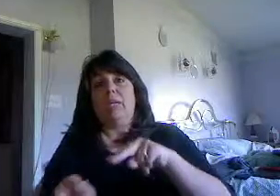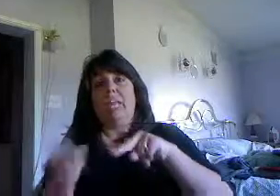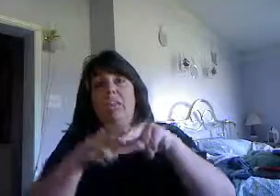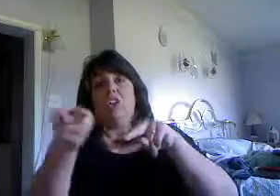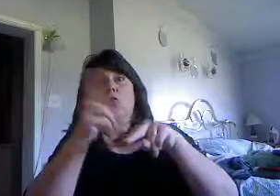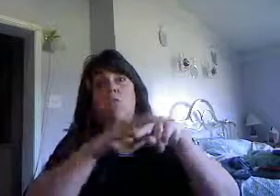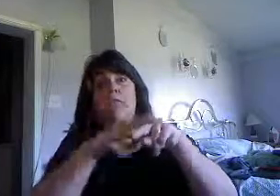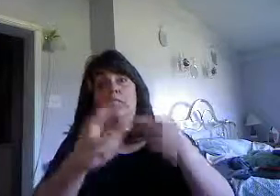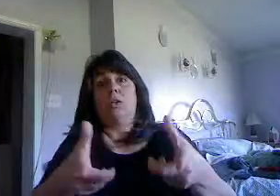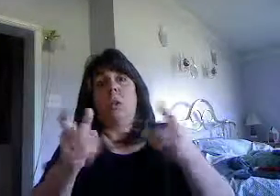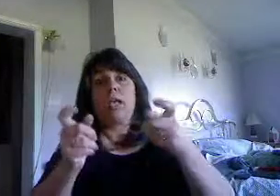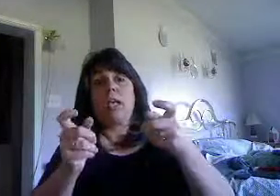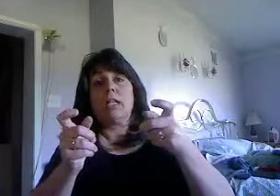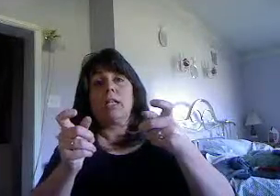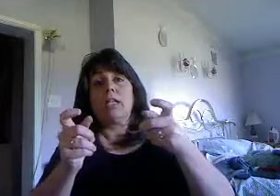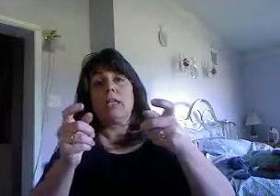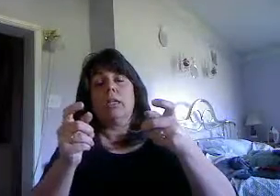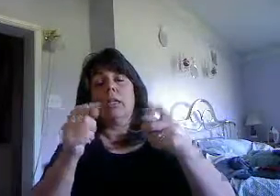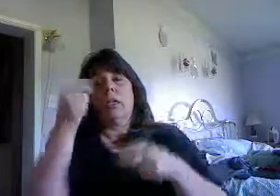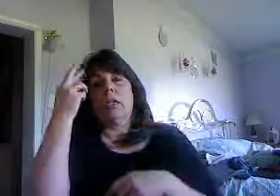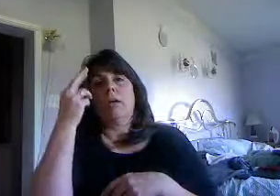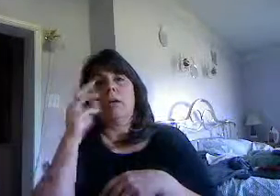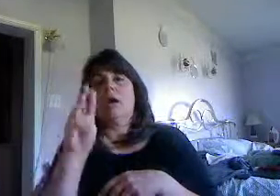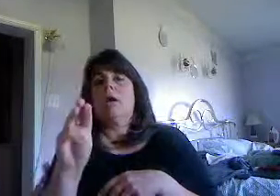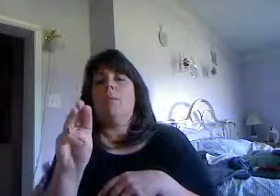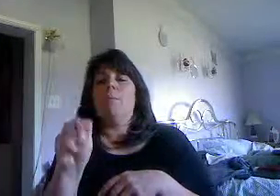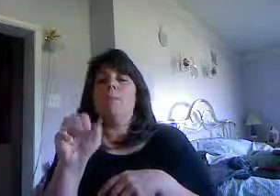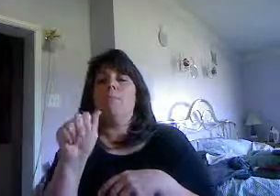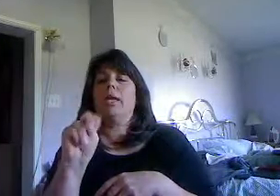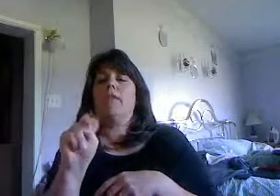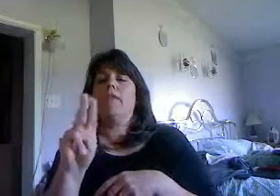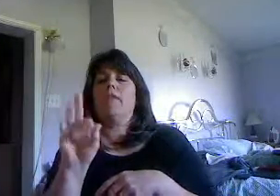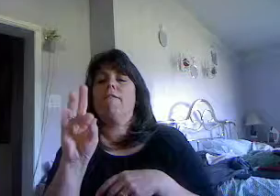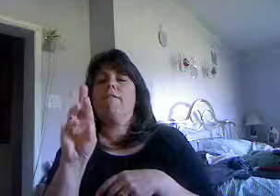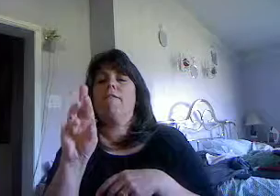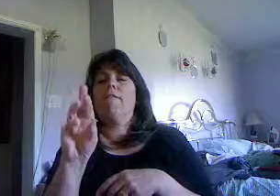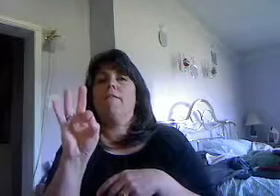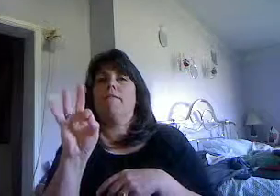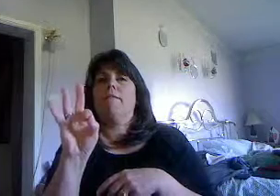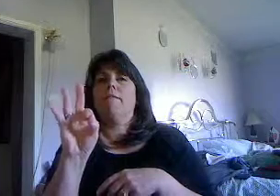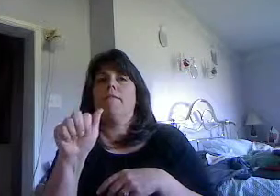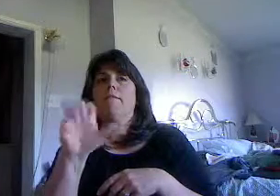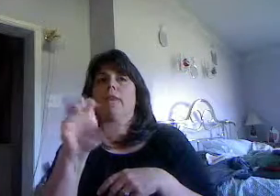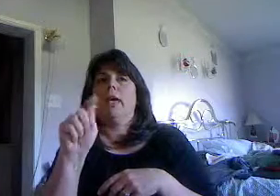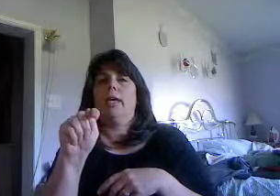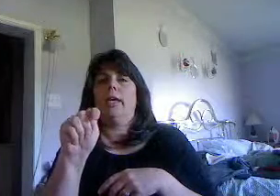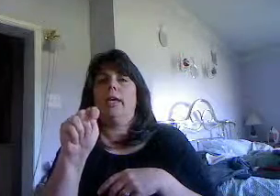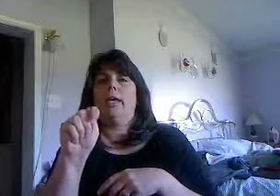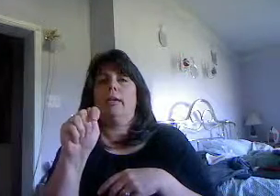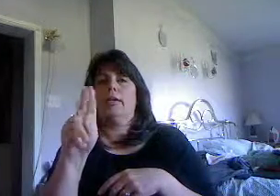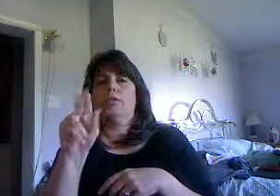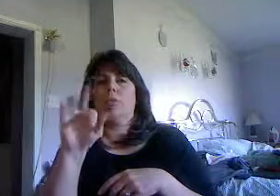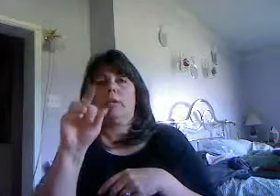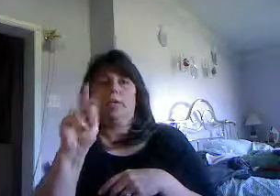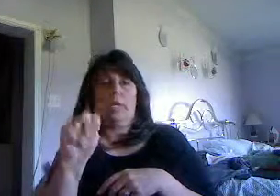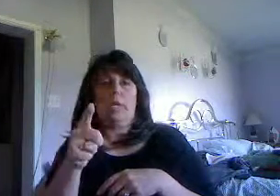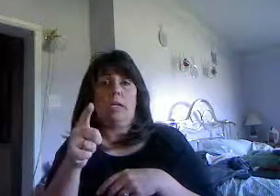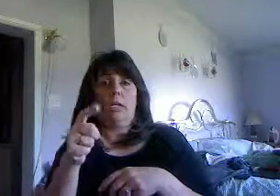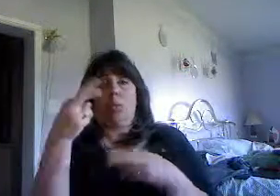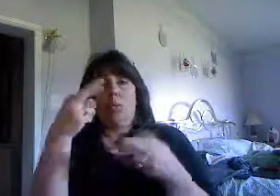manufacturing employment or manufacturing production now requires a lot more services per unit of output produced. So for